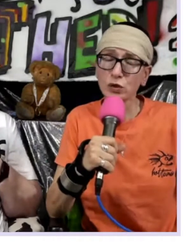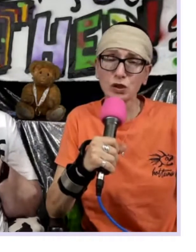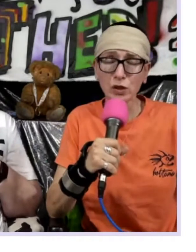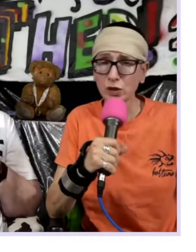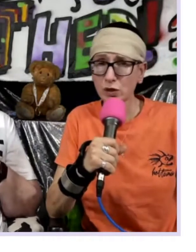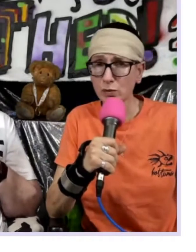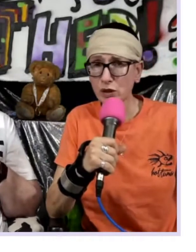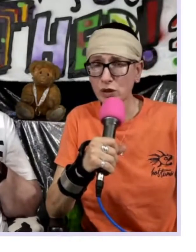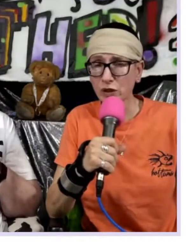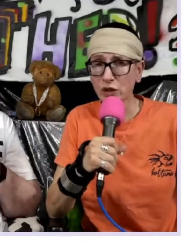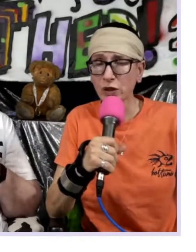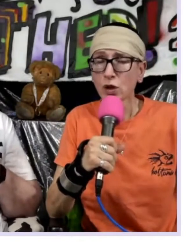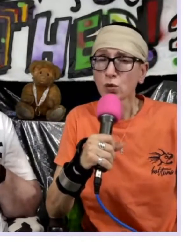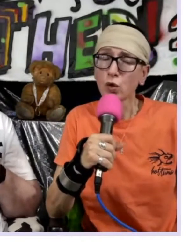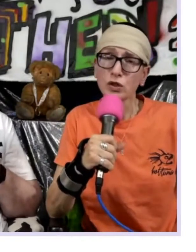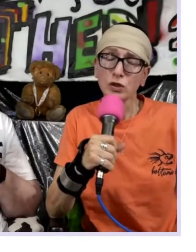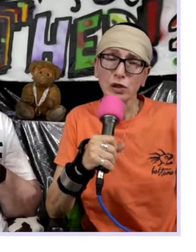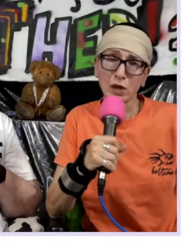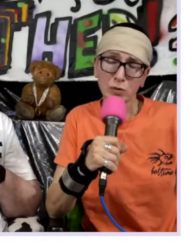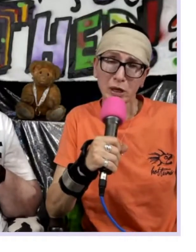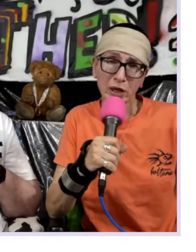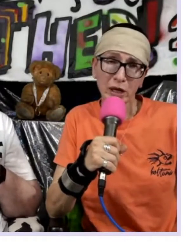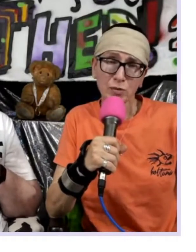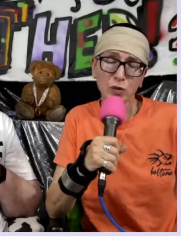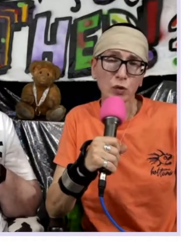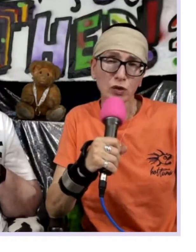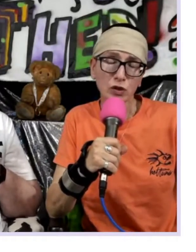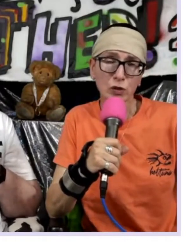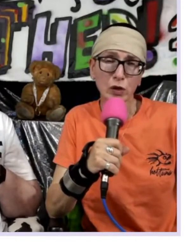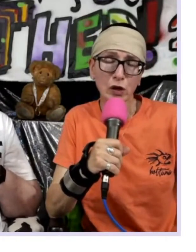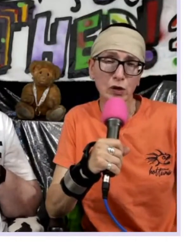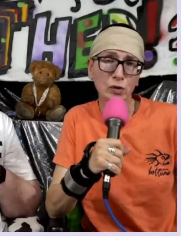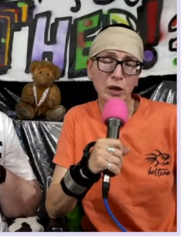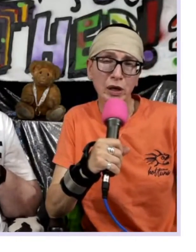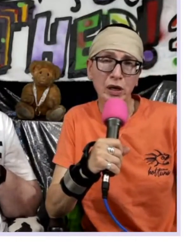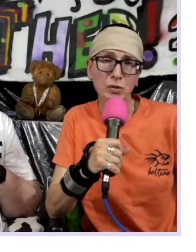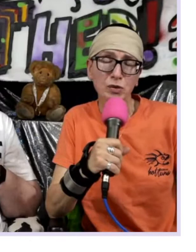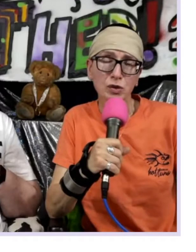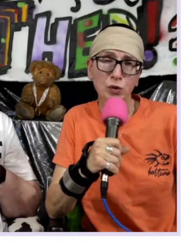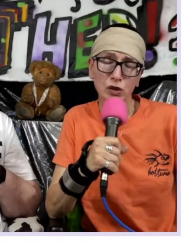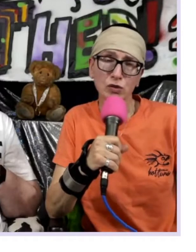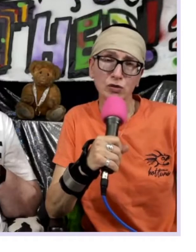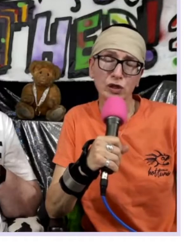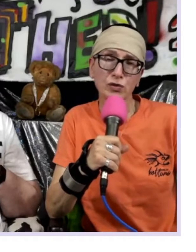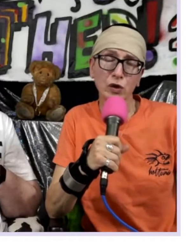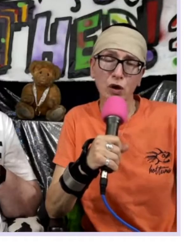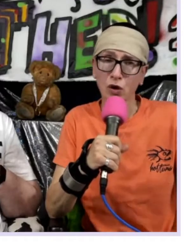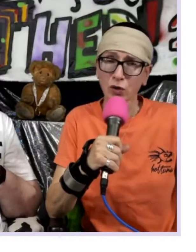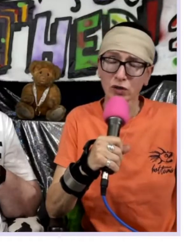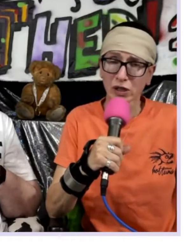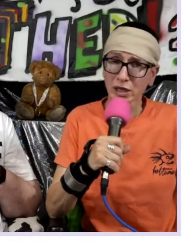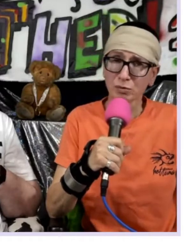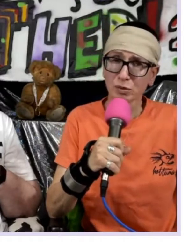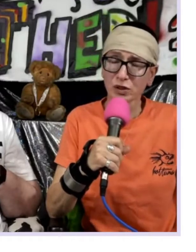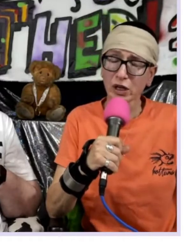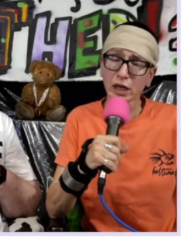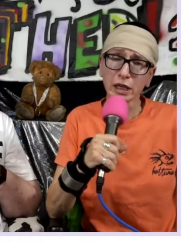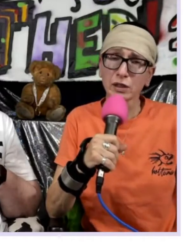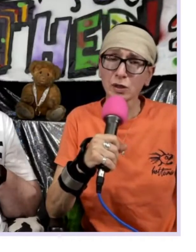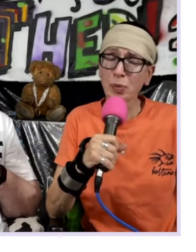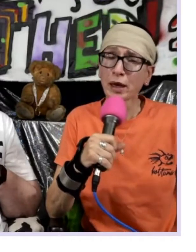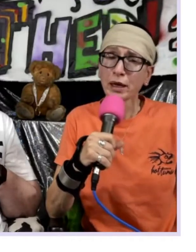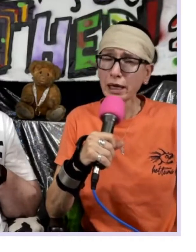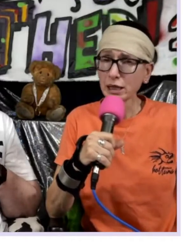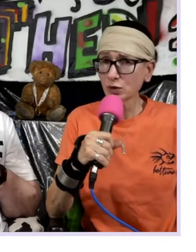know, generally speaking, what do you love about apps? What do you loathe about apps? What are your favorite art apps?